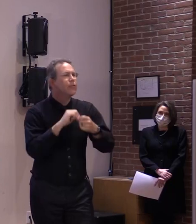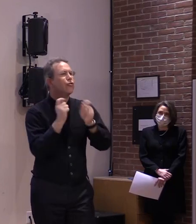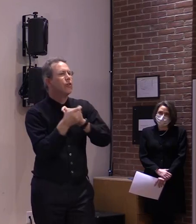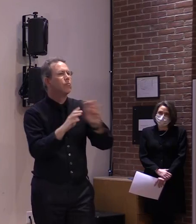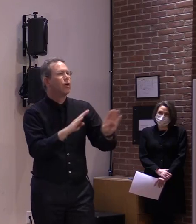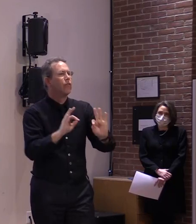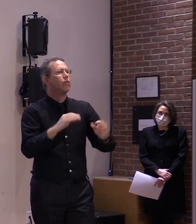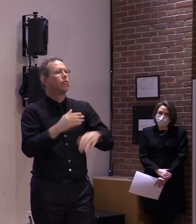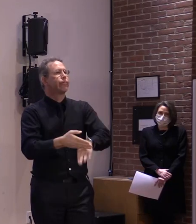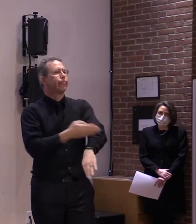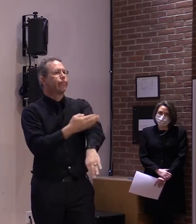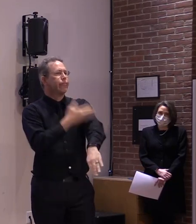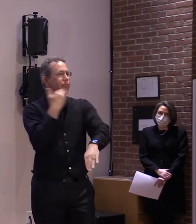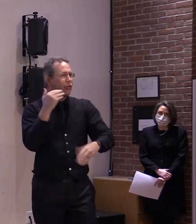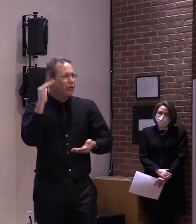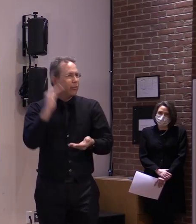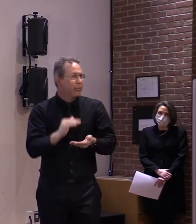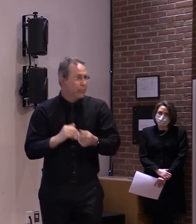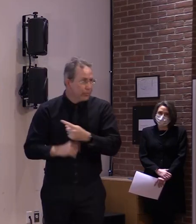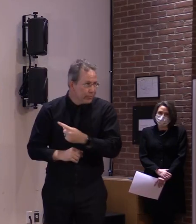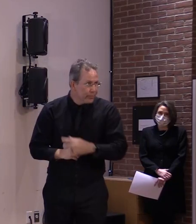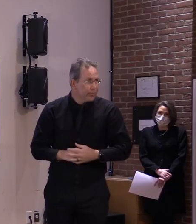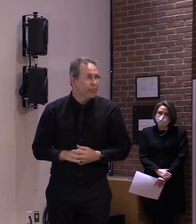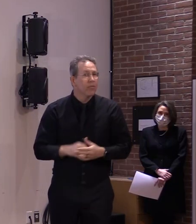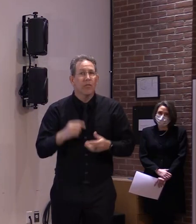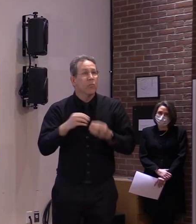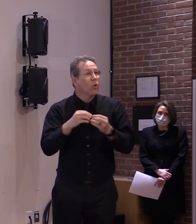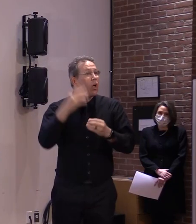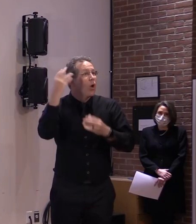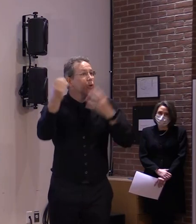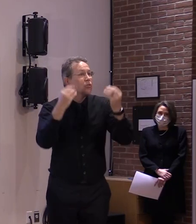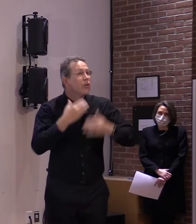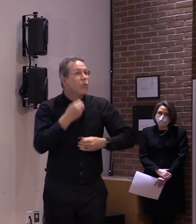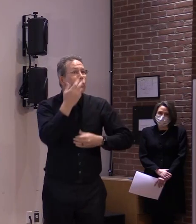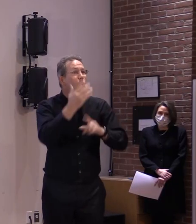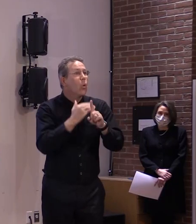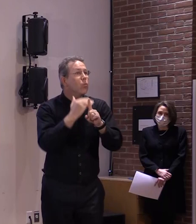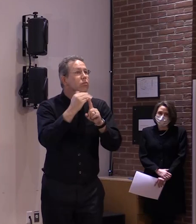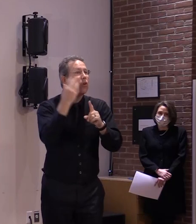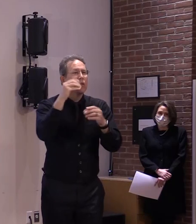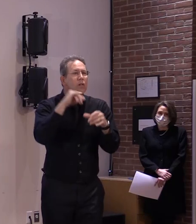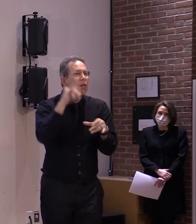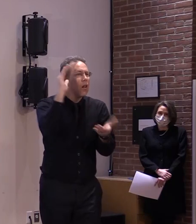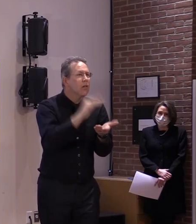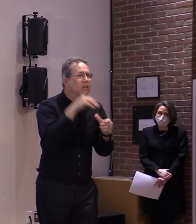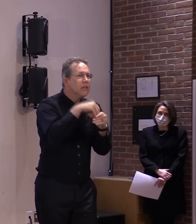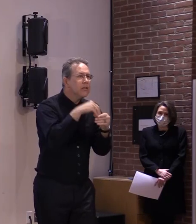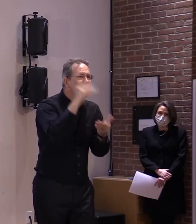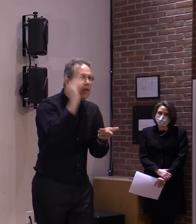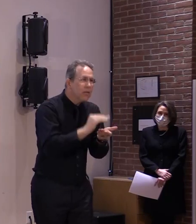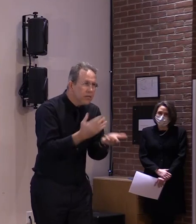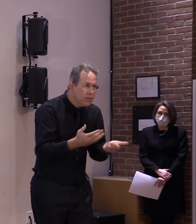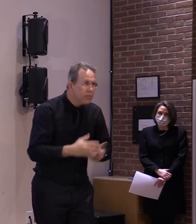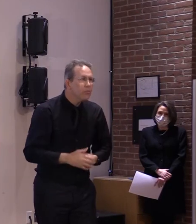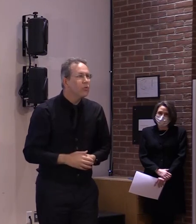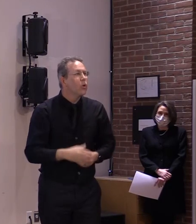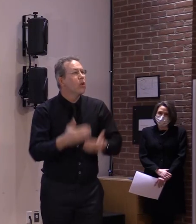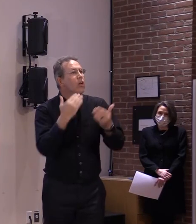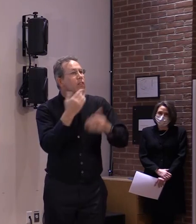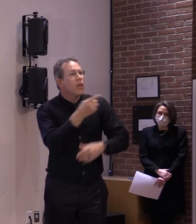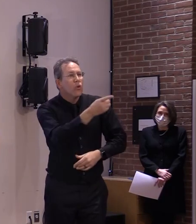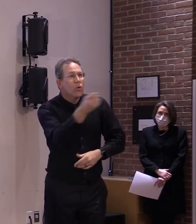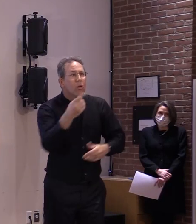time outdoors. But we do want to thank younger Vermonters for helping slow the spread as we continue to work to get vaccines to